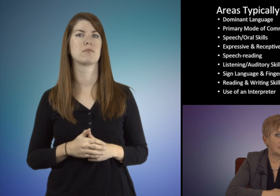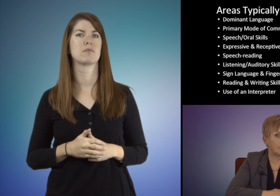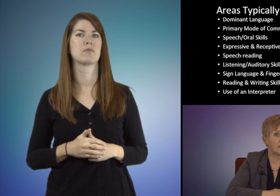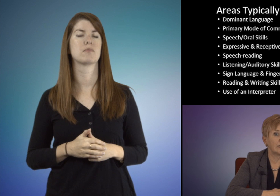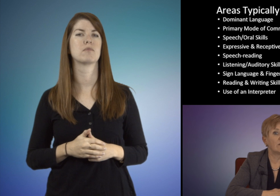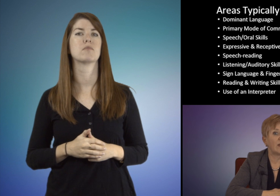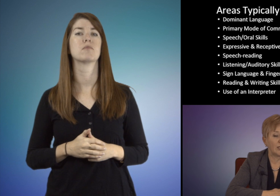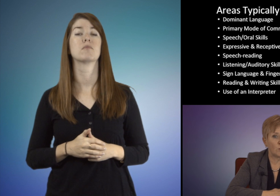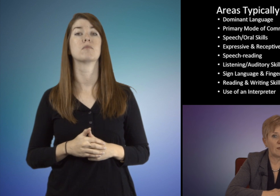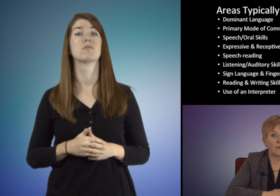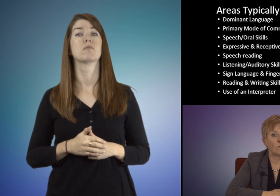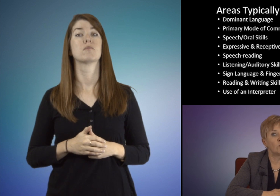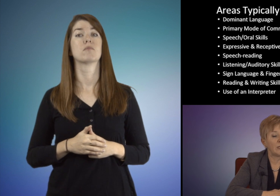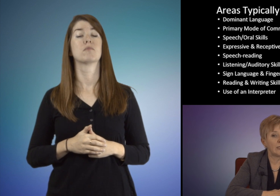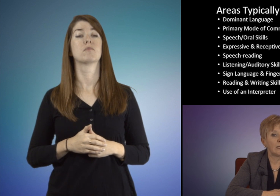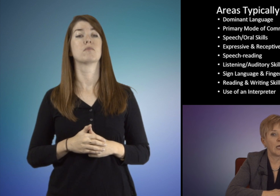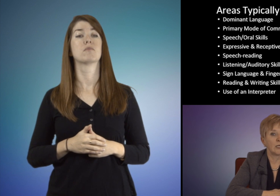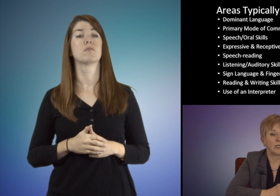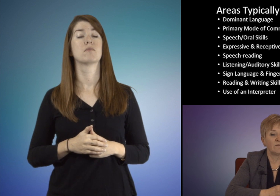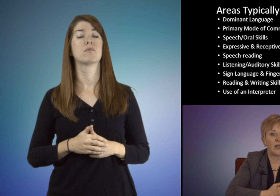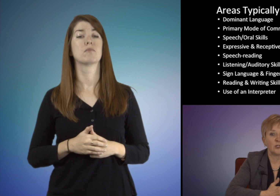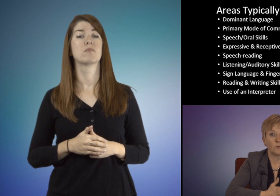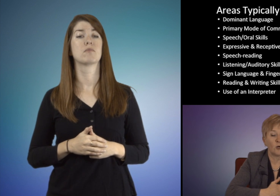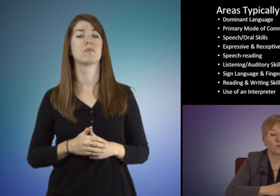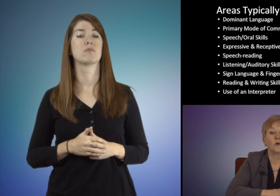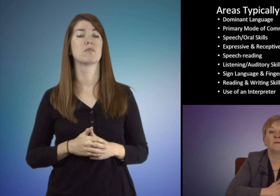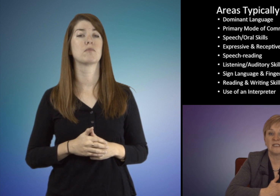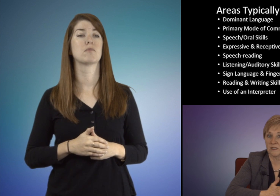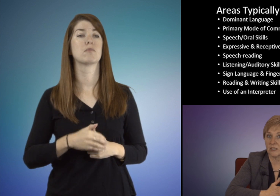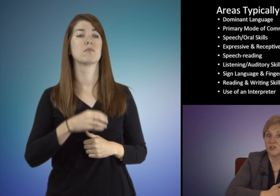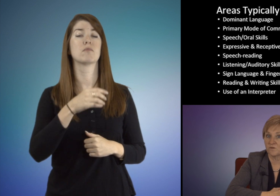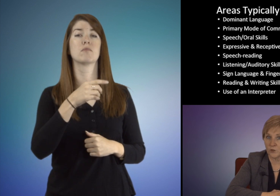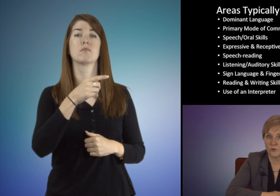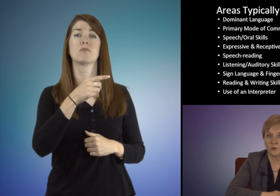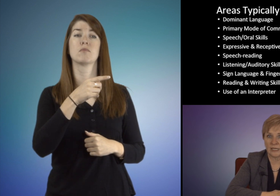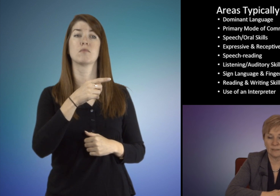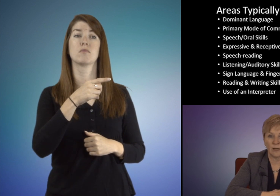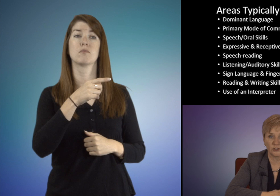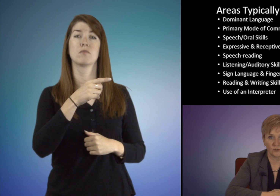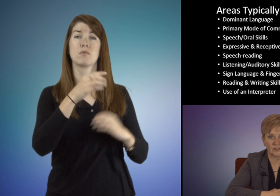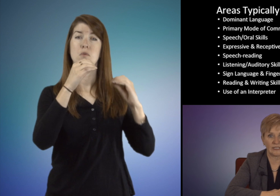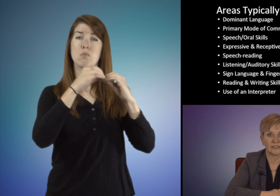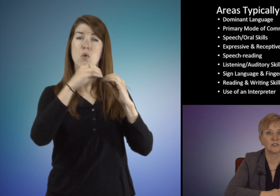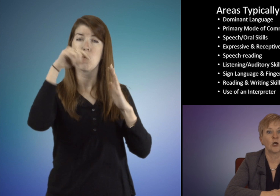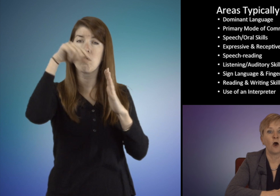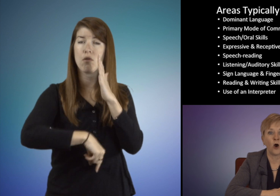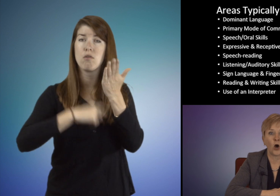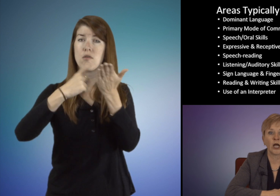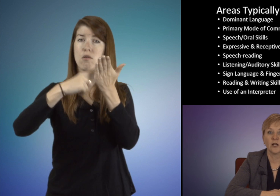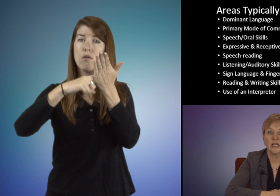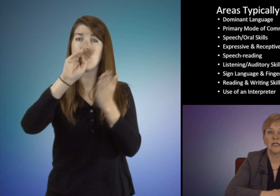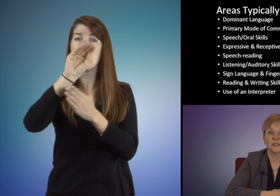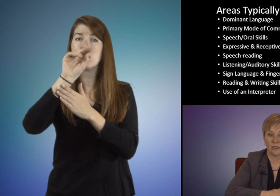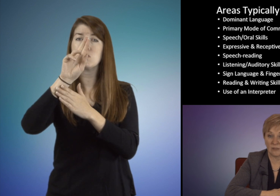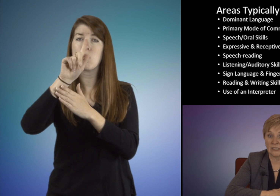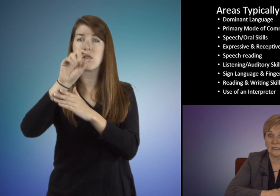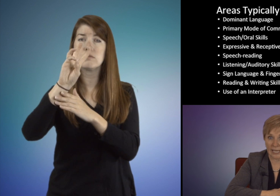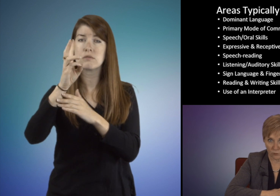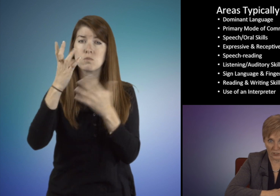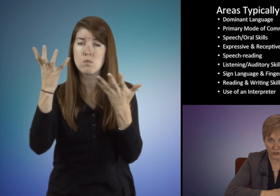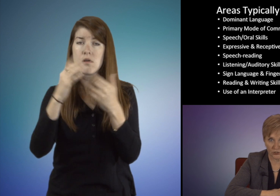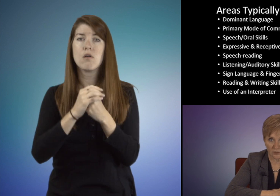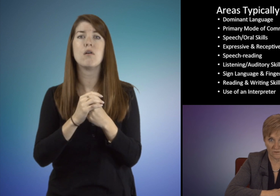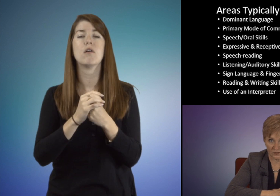Areas that we typically evaluate that will be discussed further in Module 6 are